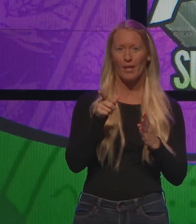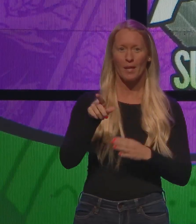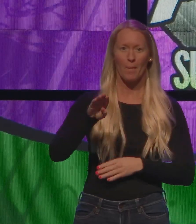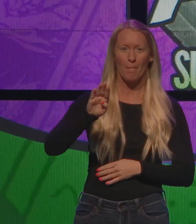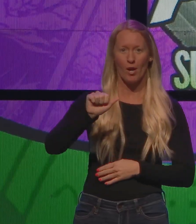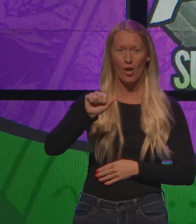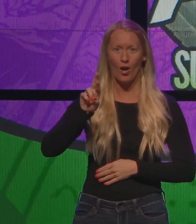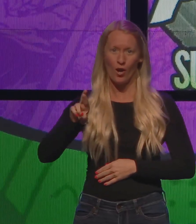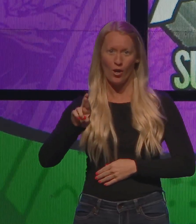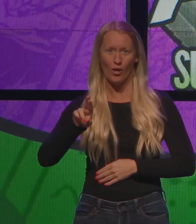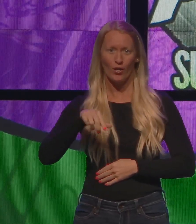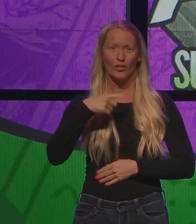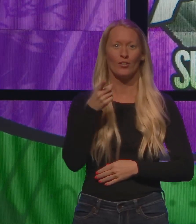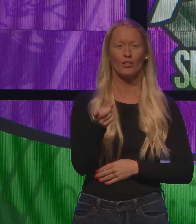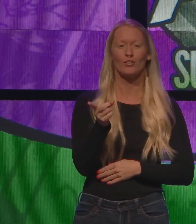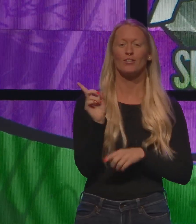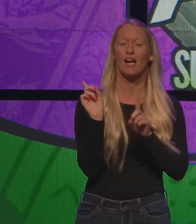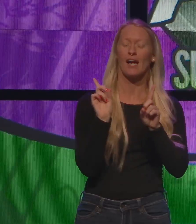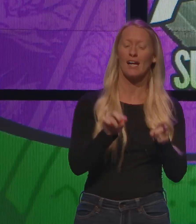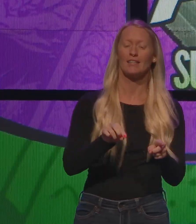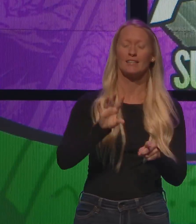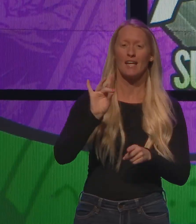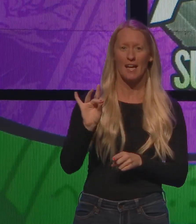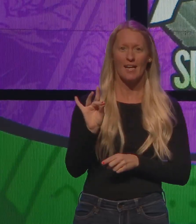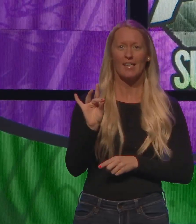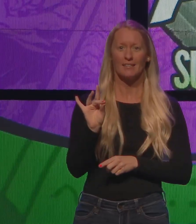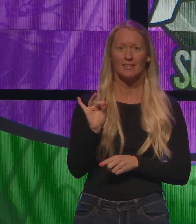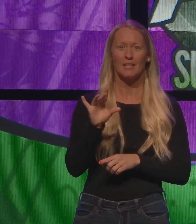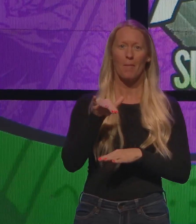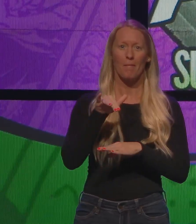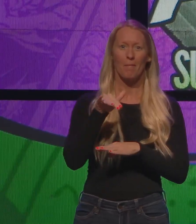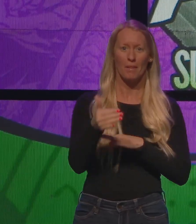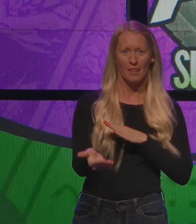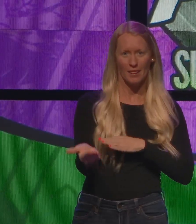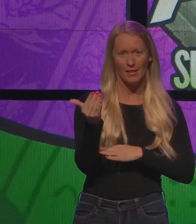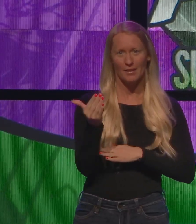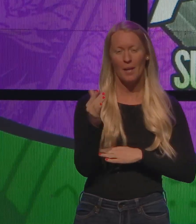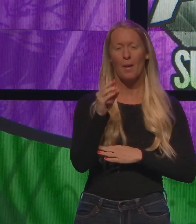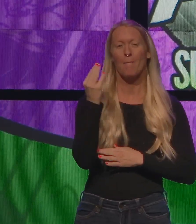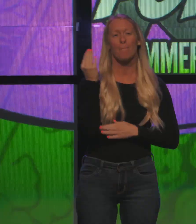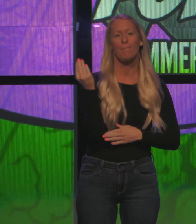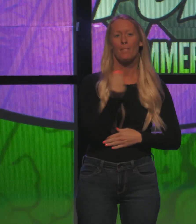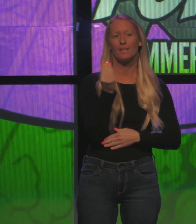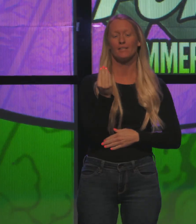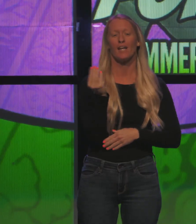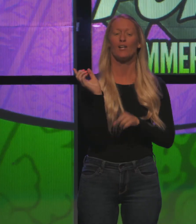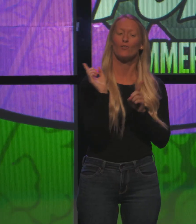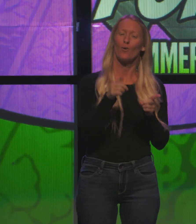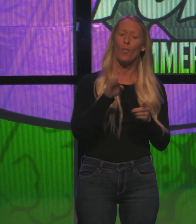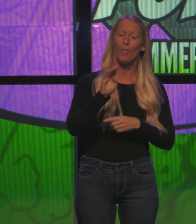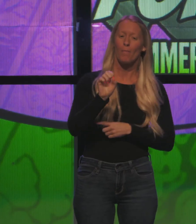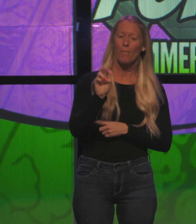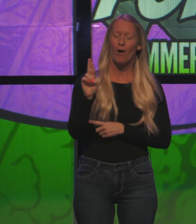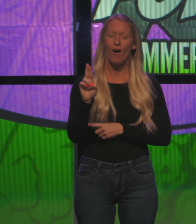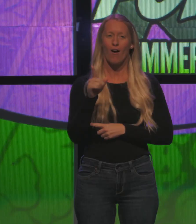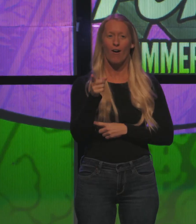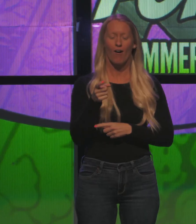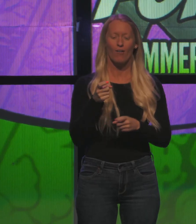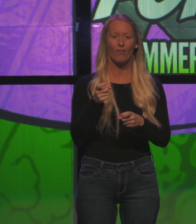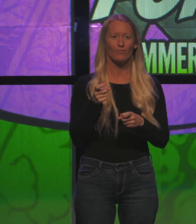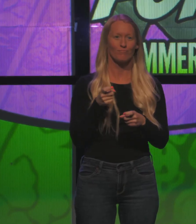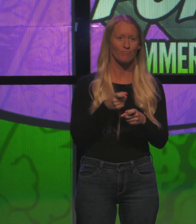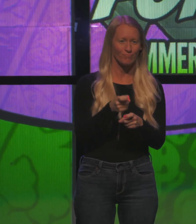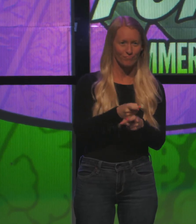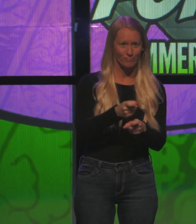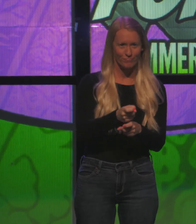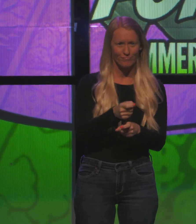o'clock on Monday. So, and if you're a teacher, my wife is a teacher, you know, there could be a whole